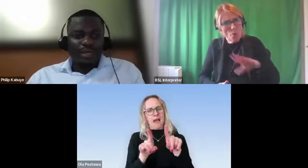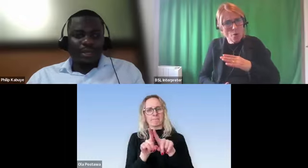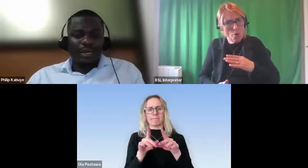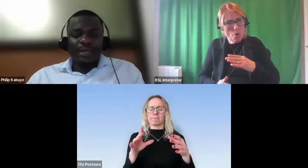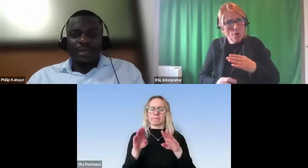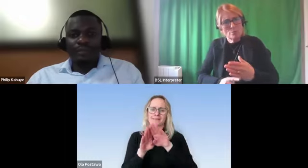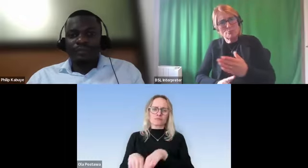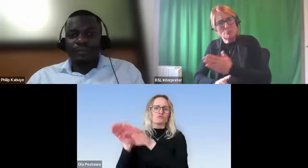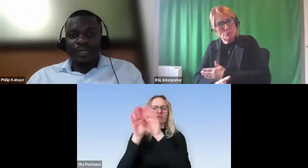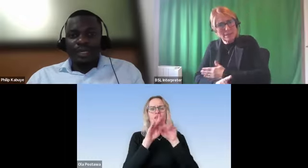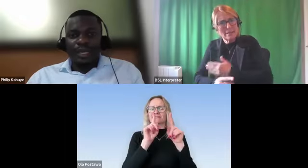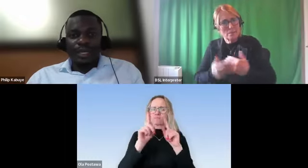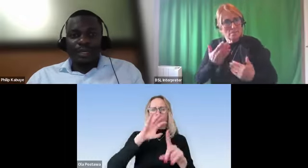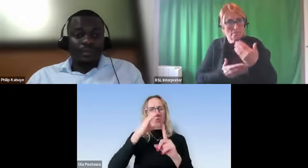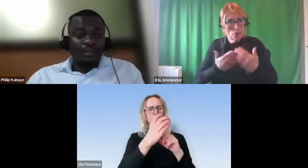modern day